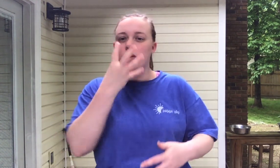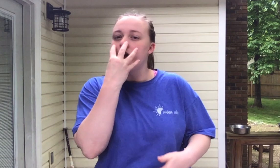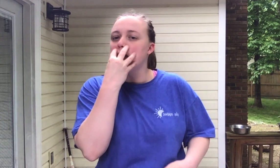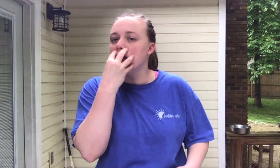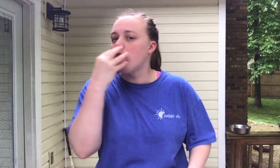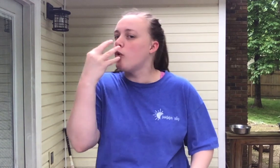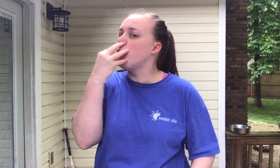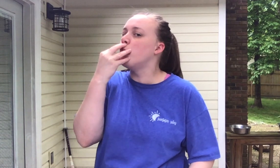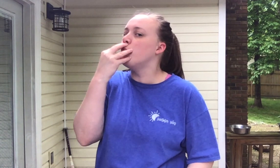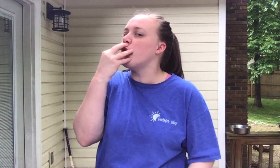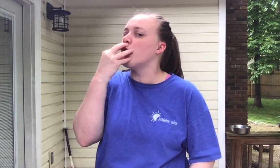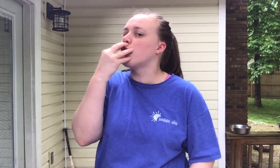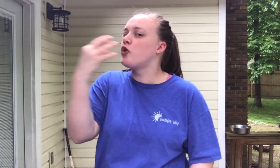gray mouth.